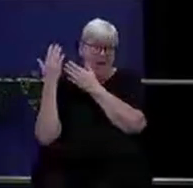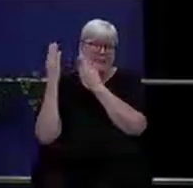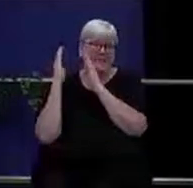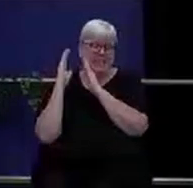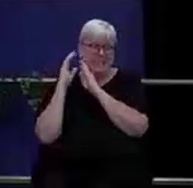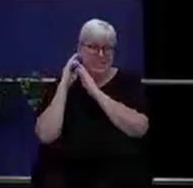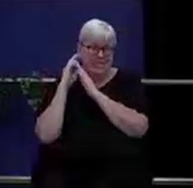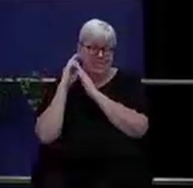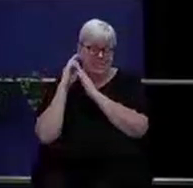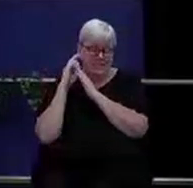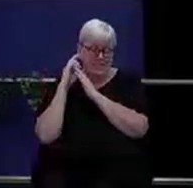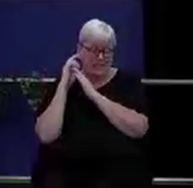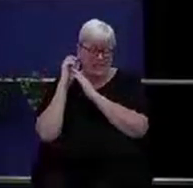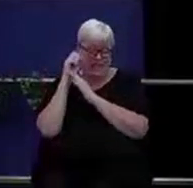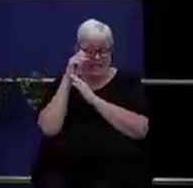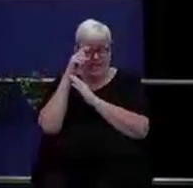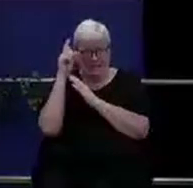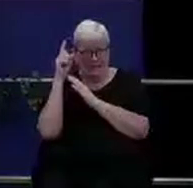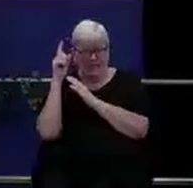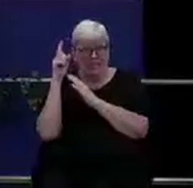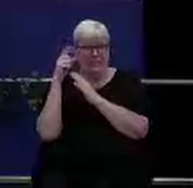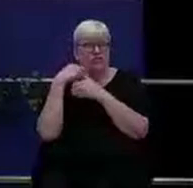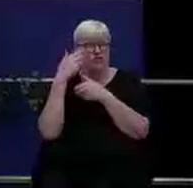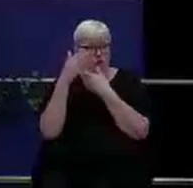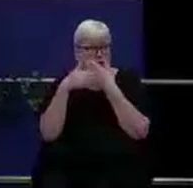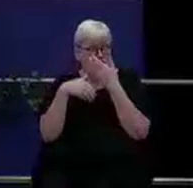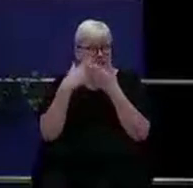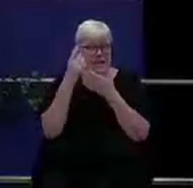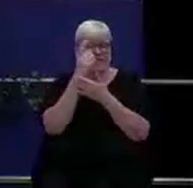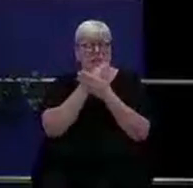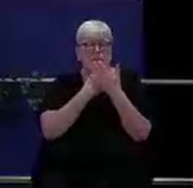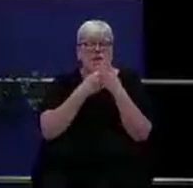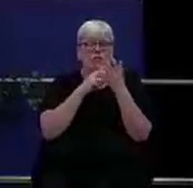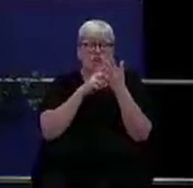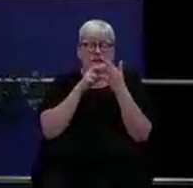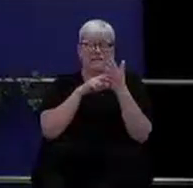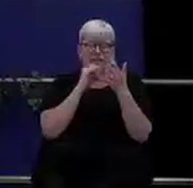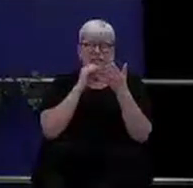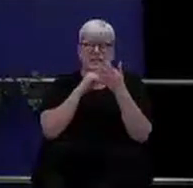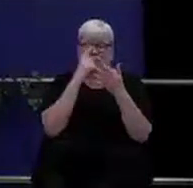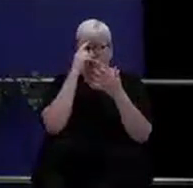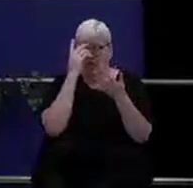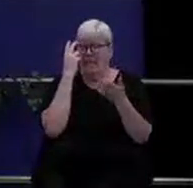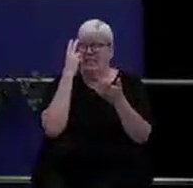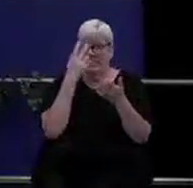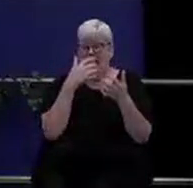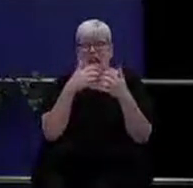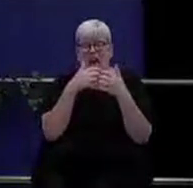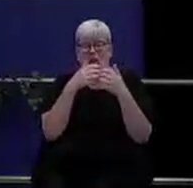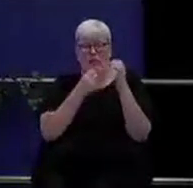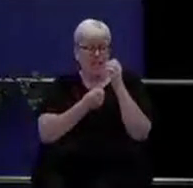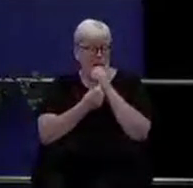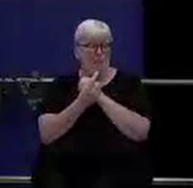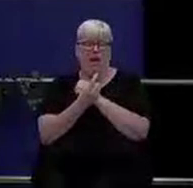see the creation stories about raven and so on, you can see how they came about, because you have these, you know,